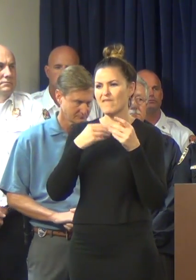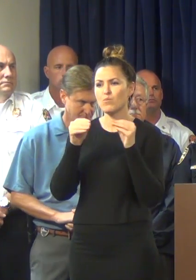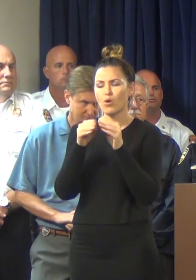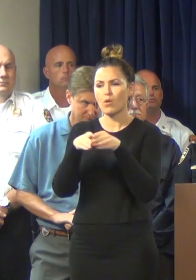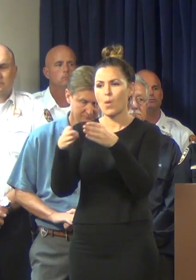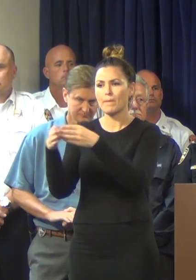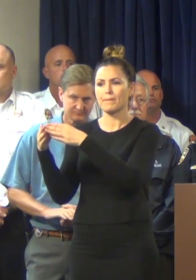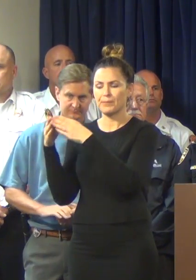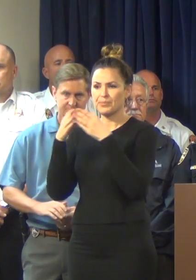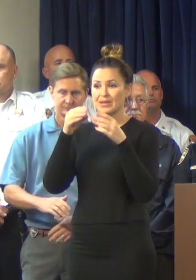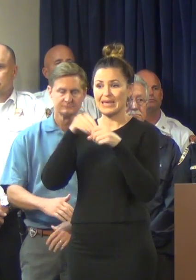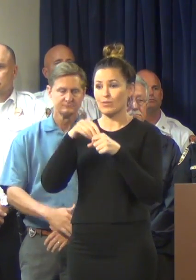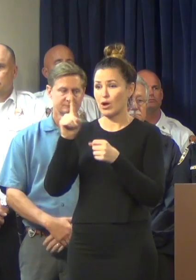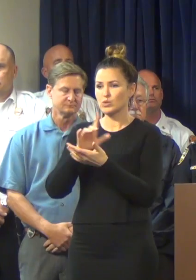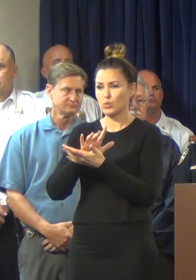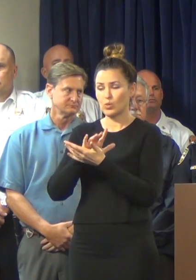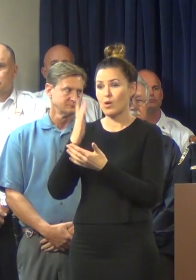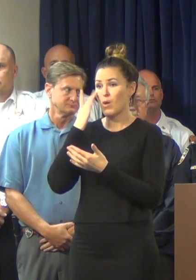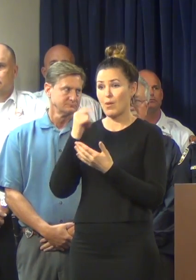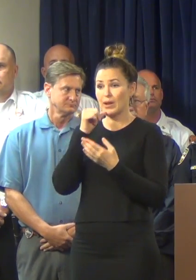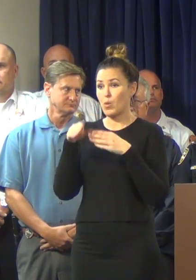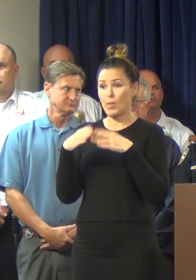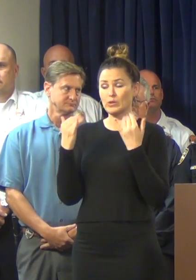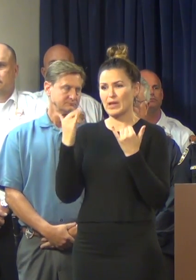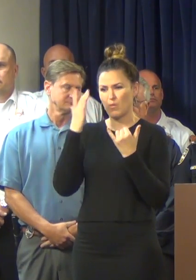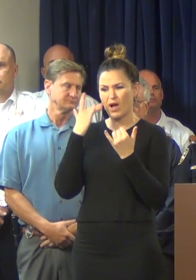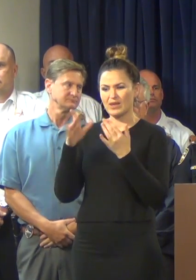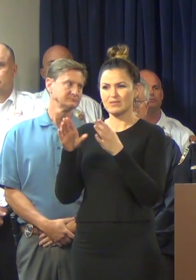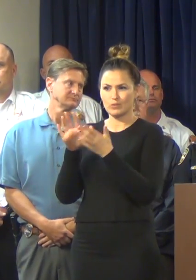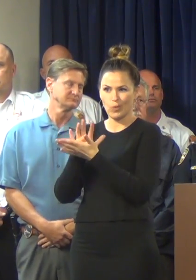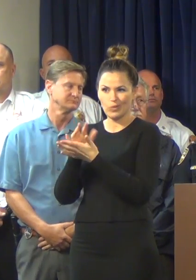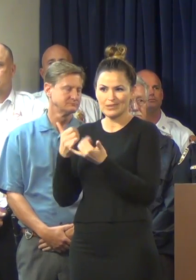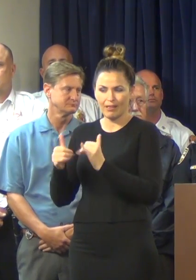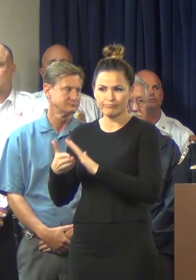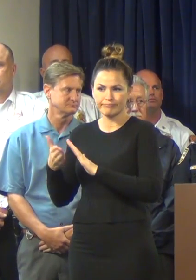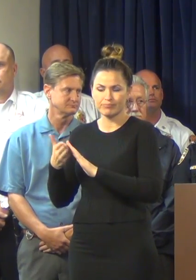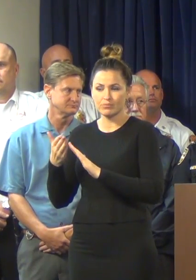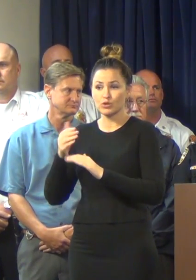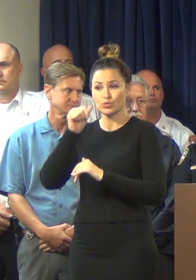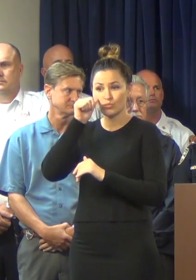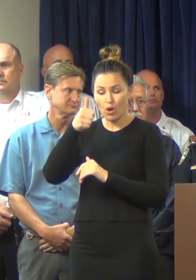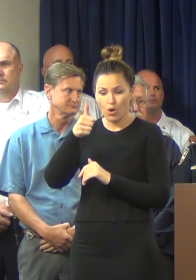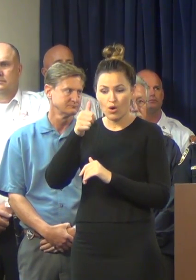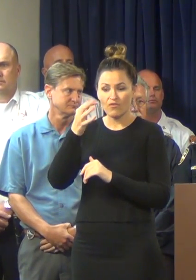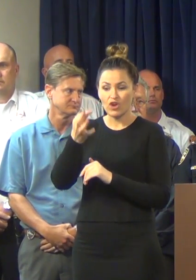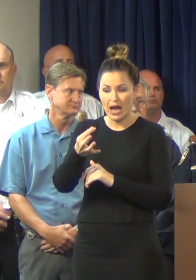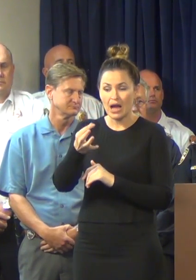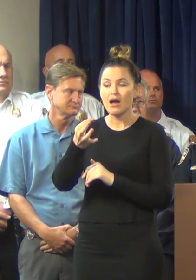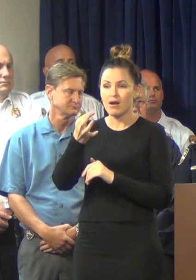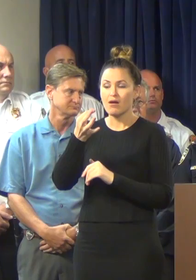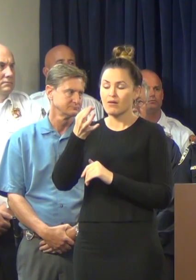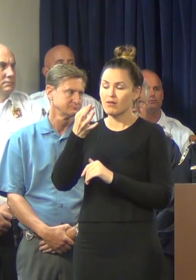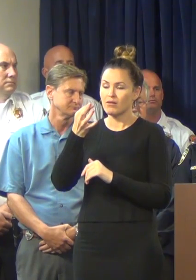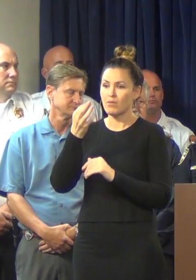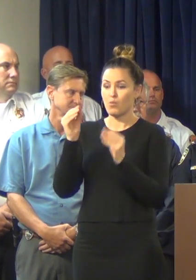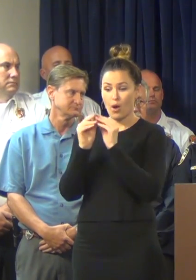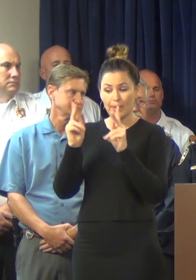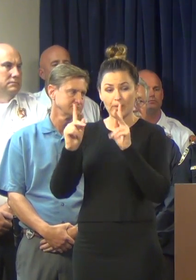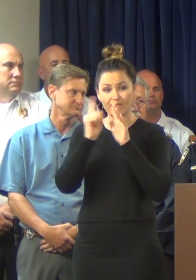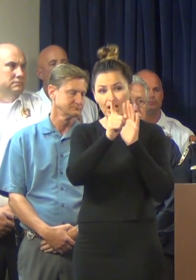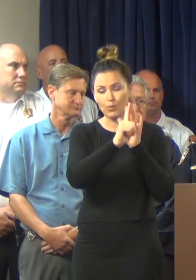in the schools. The reason we did not open those today was obviously because school was still in session. As we move in tomorrow's time frame and more